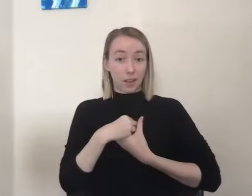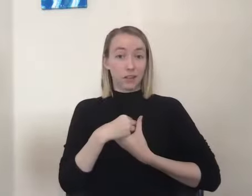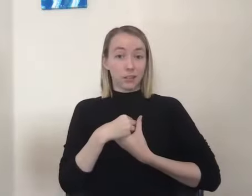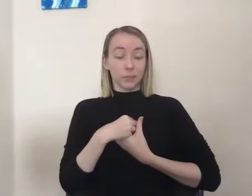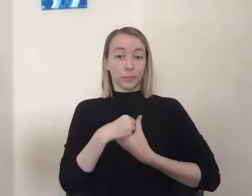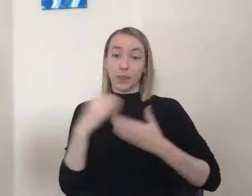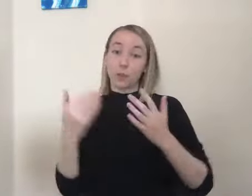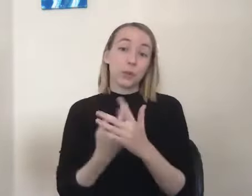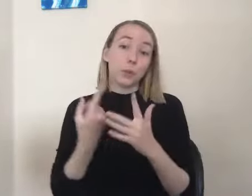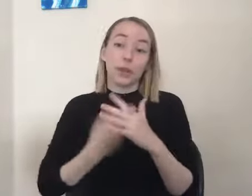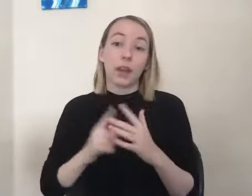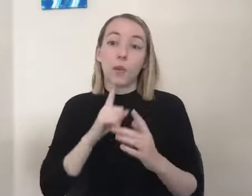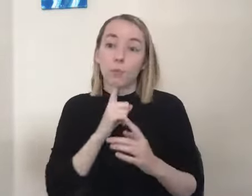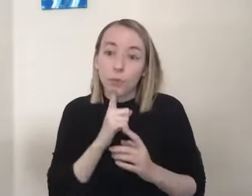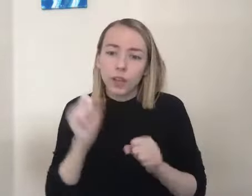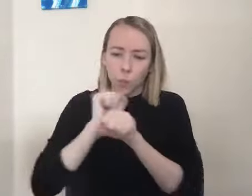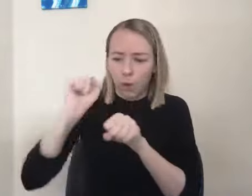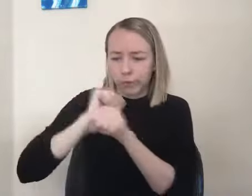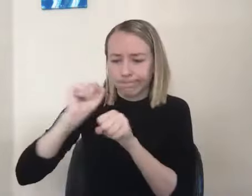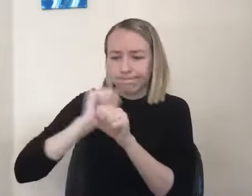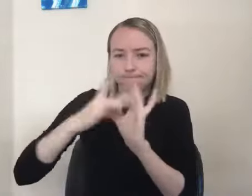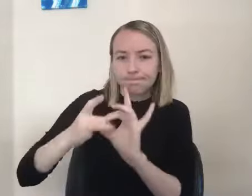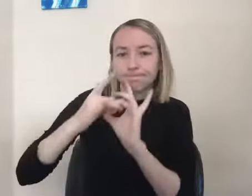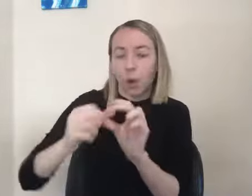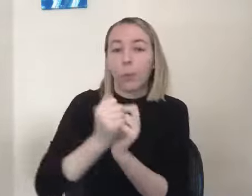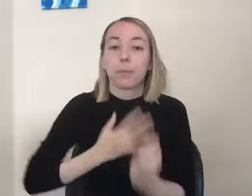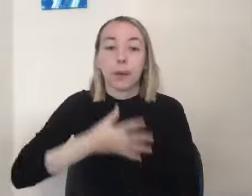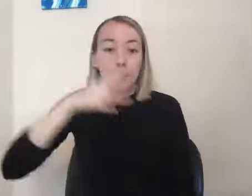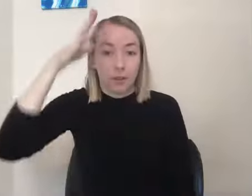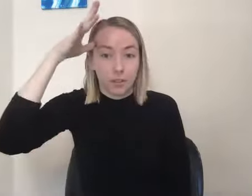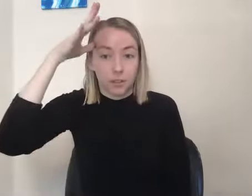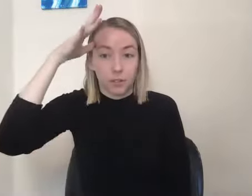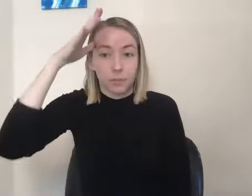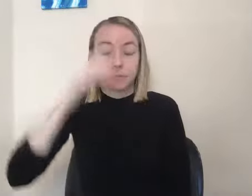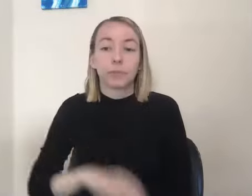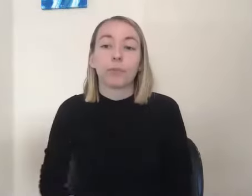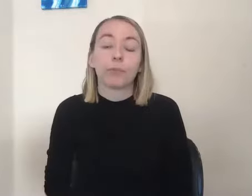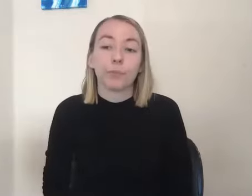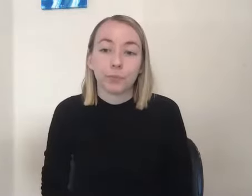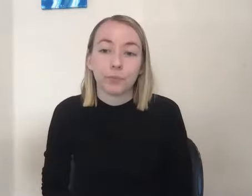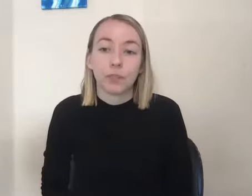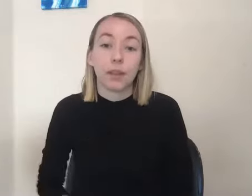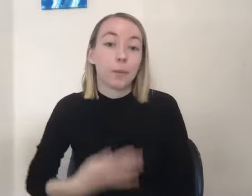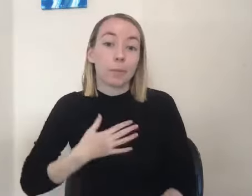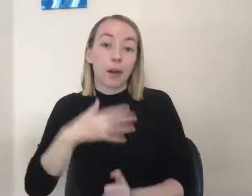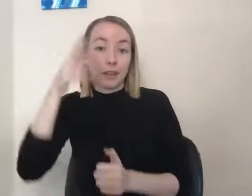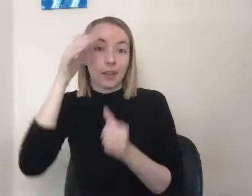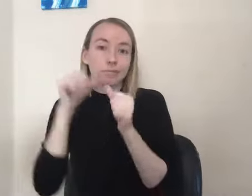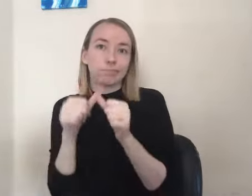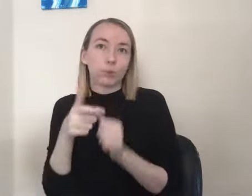moment for me, because I do not want to be like that when my parents die. And that's when another new beginning for me happened, when I